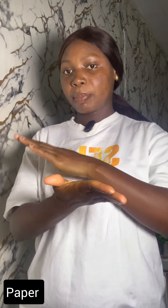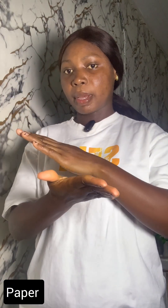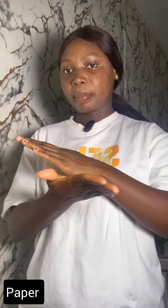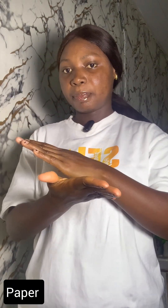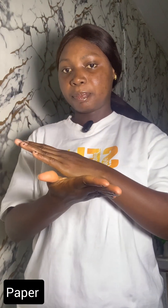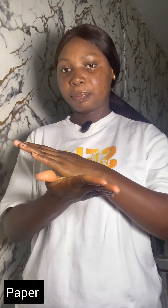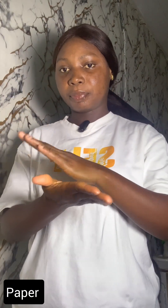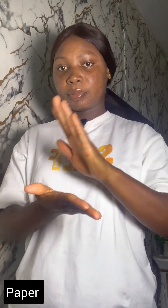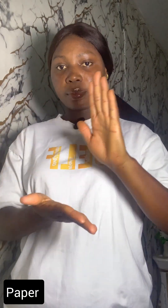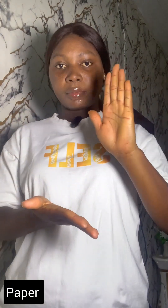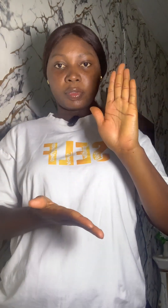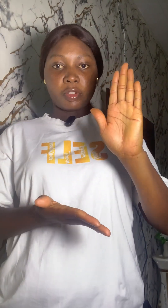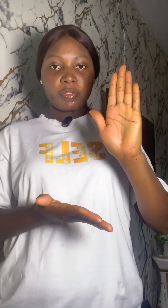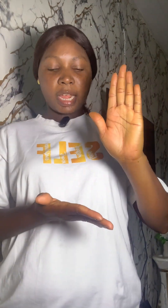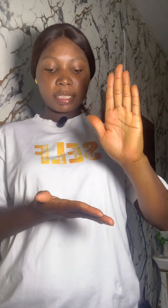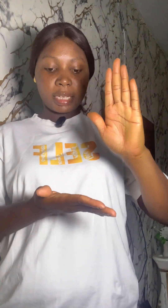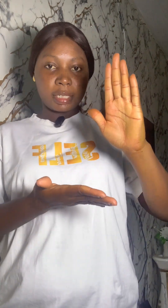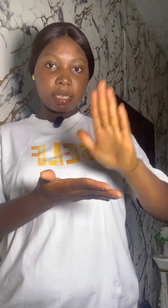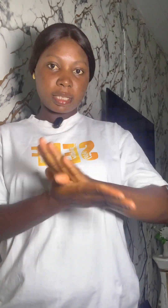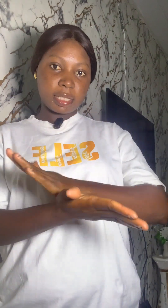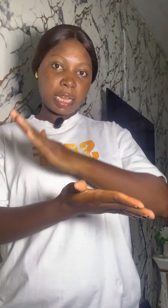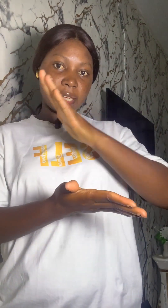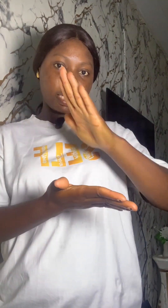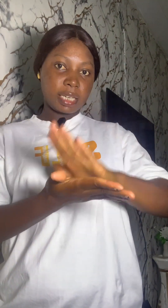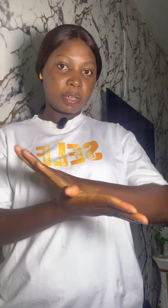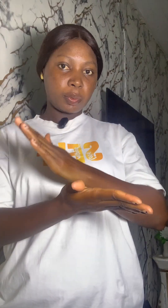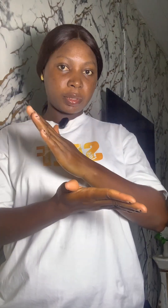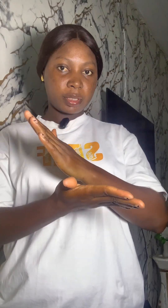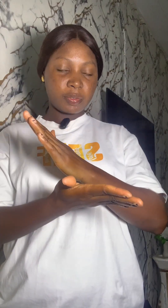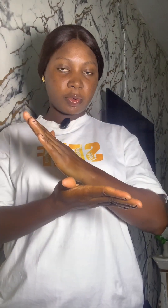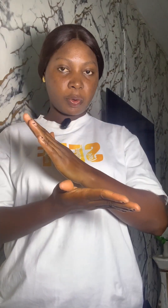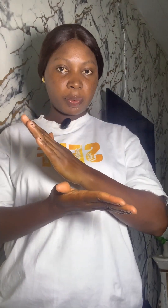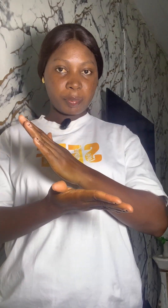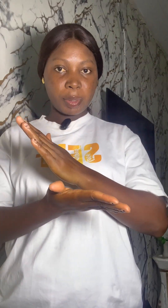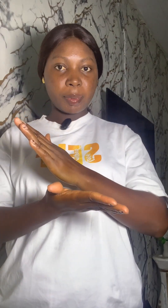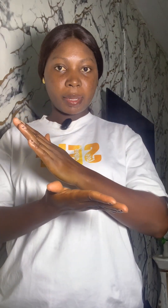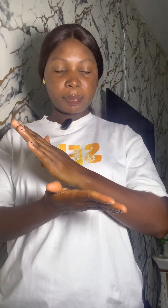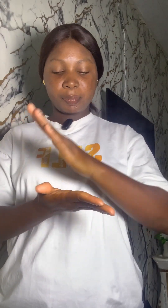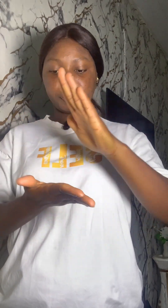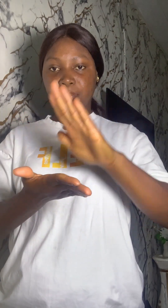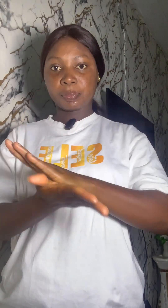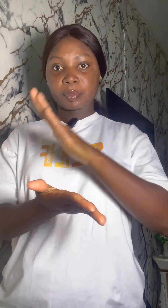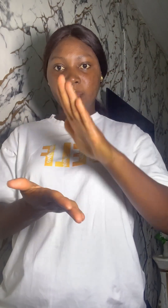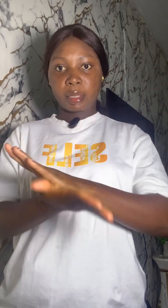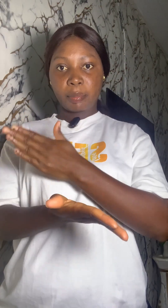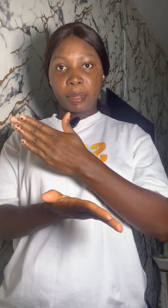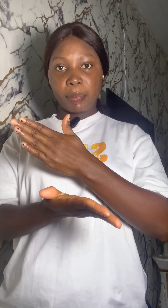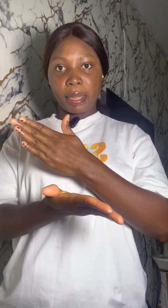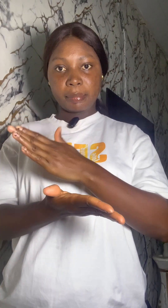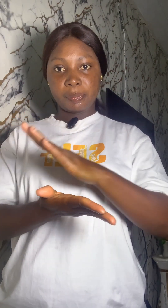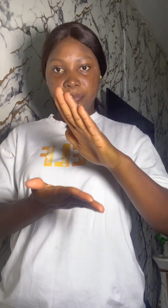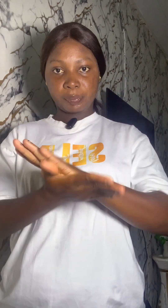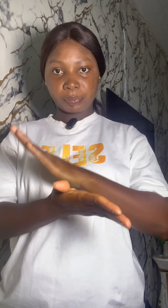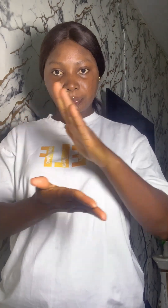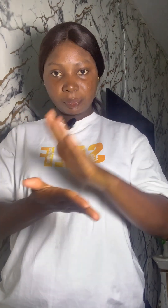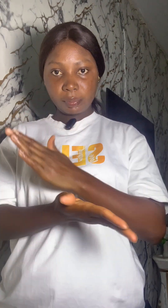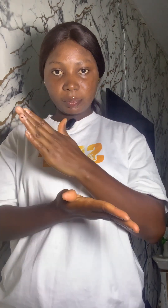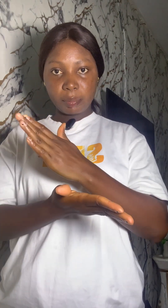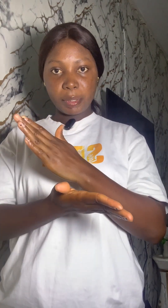paper. Your flat hand sliding inwards for paper. Paper,